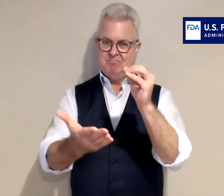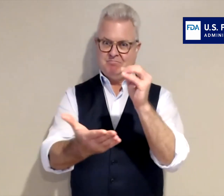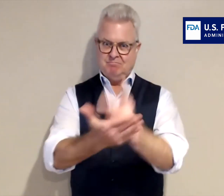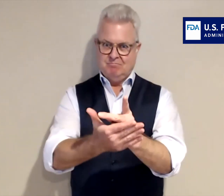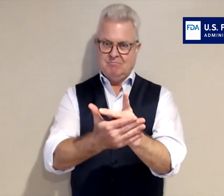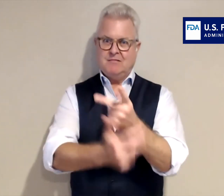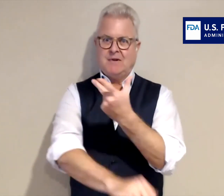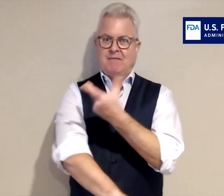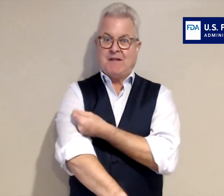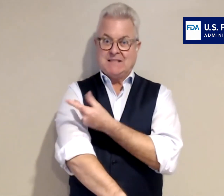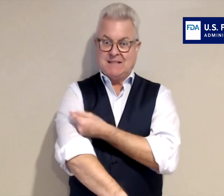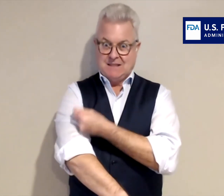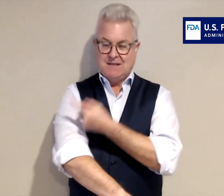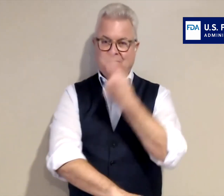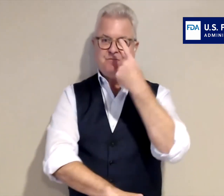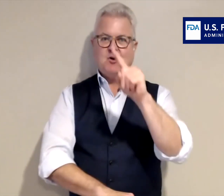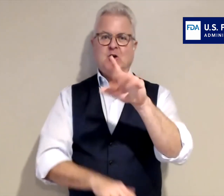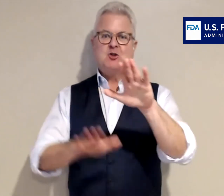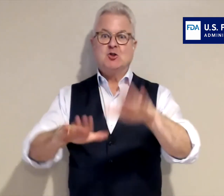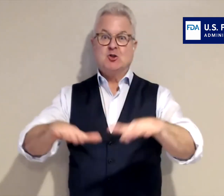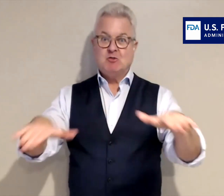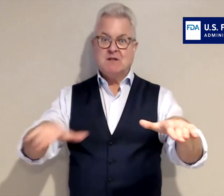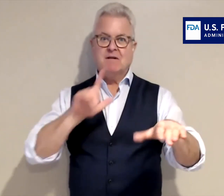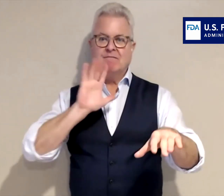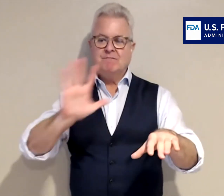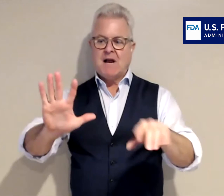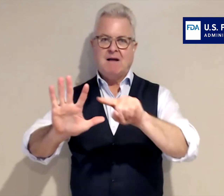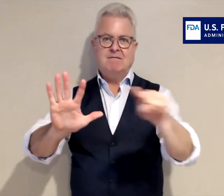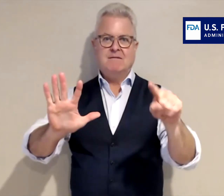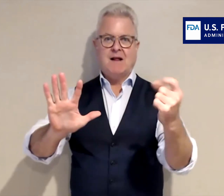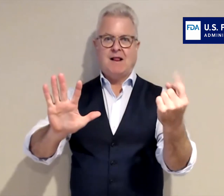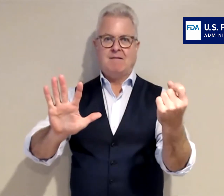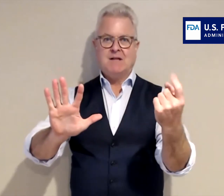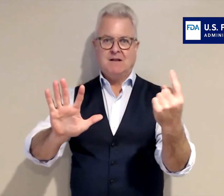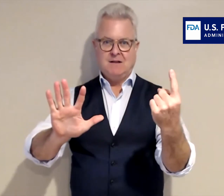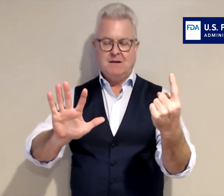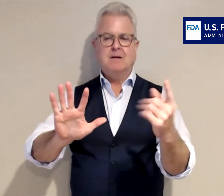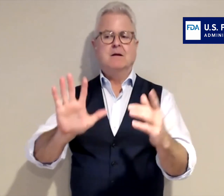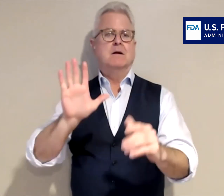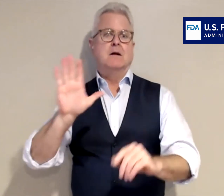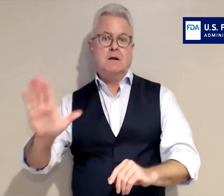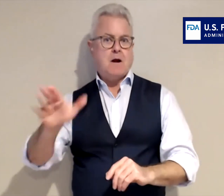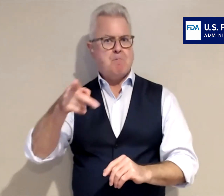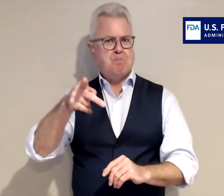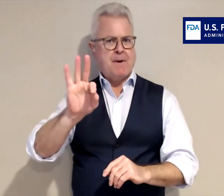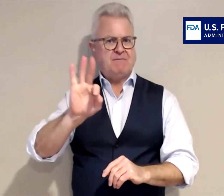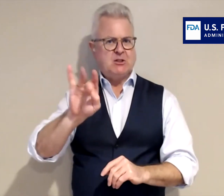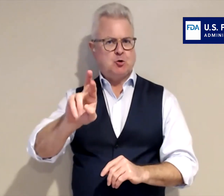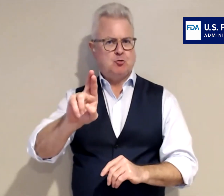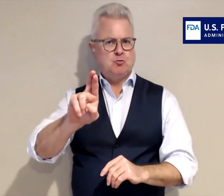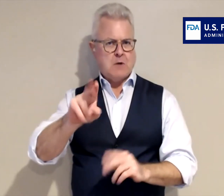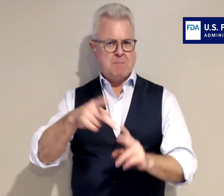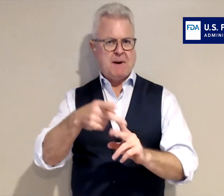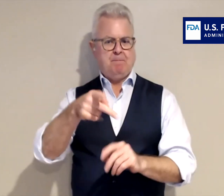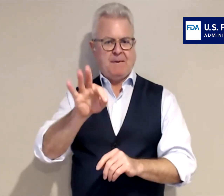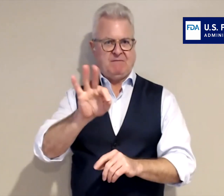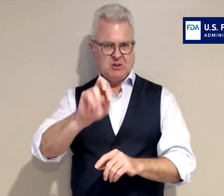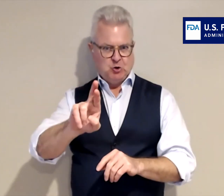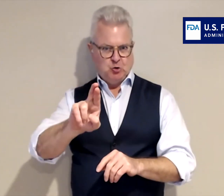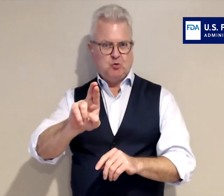Second, the FDA has already approved the vaccine for children 5 to 11, just